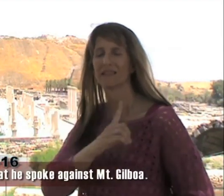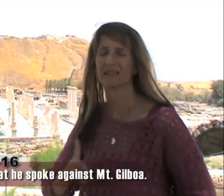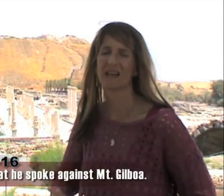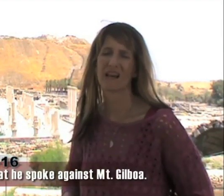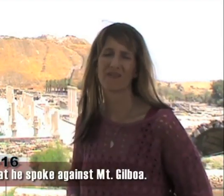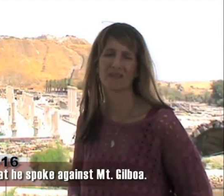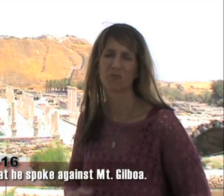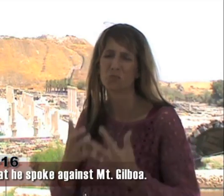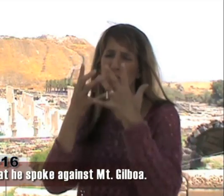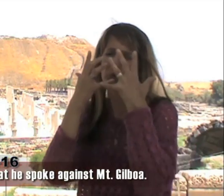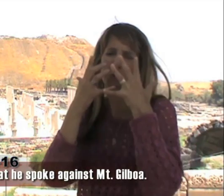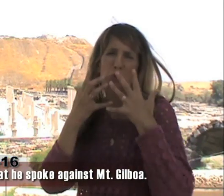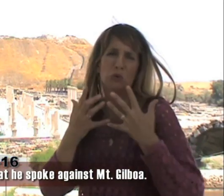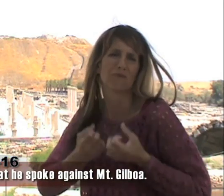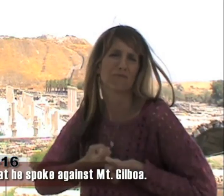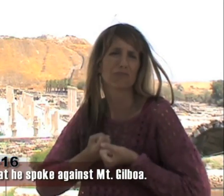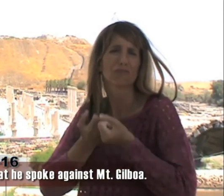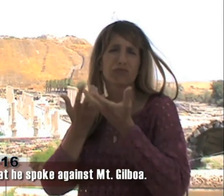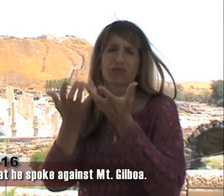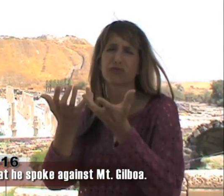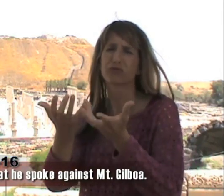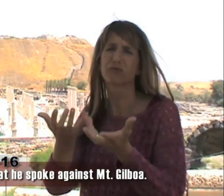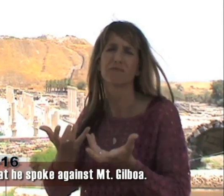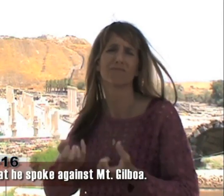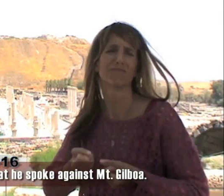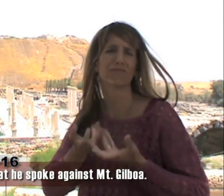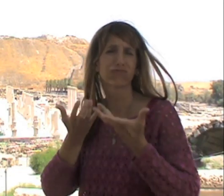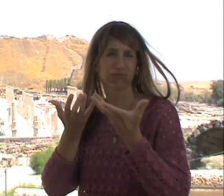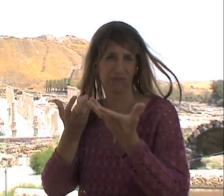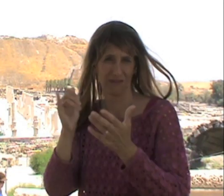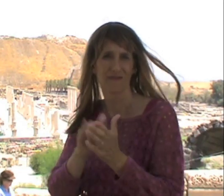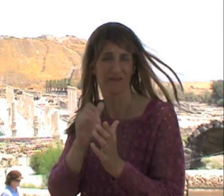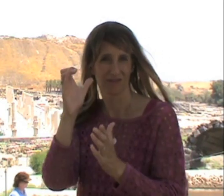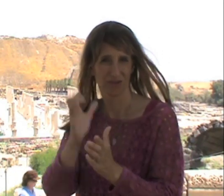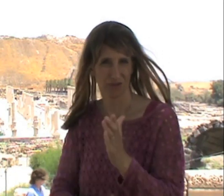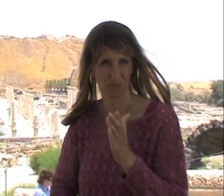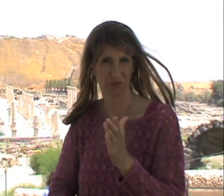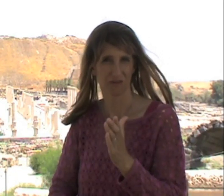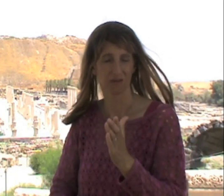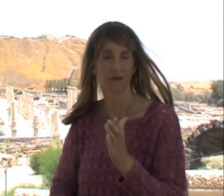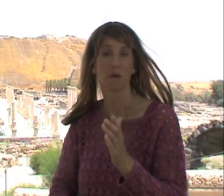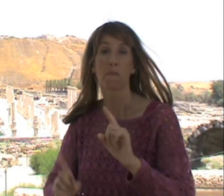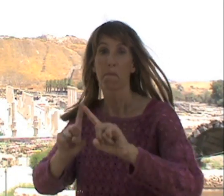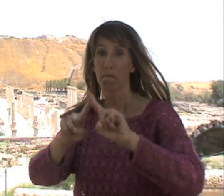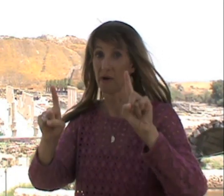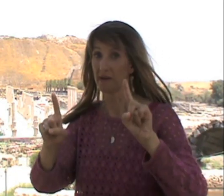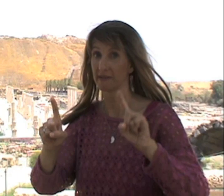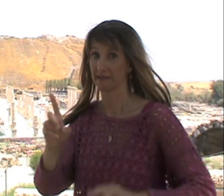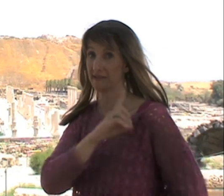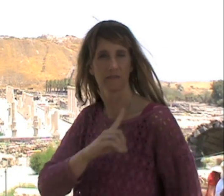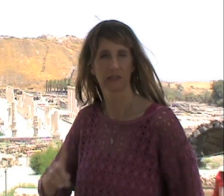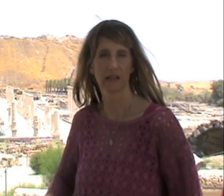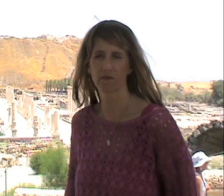1:1-16. David was so sad that he spoke out against Mount